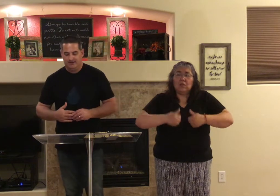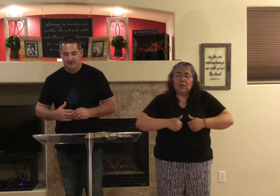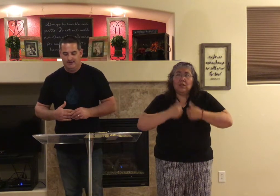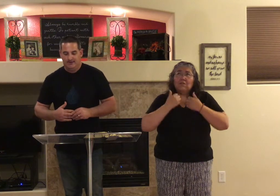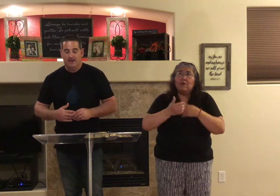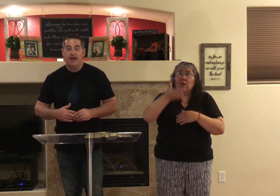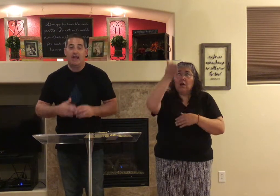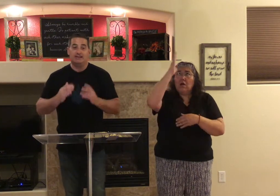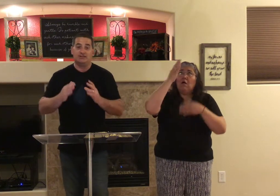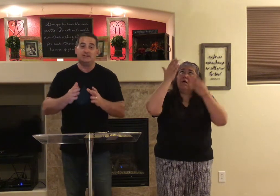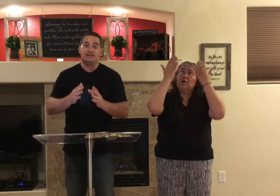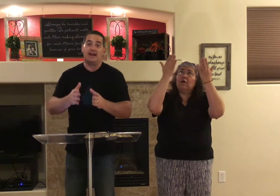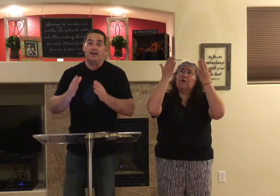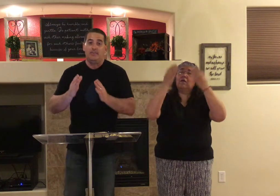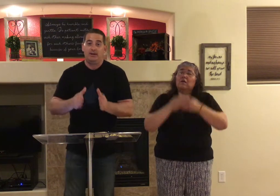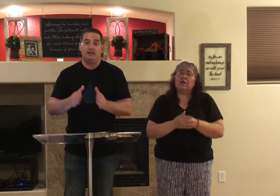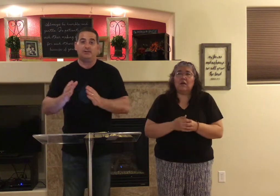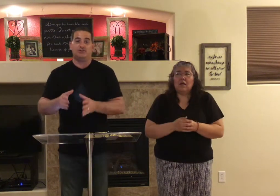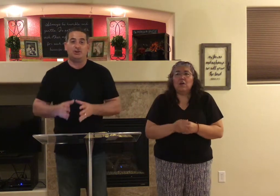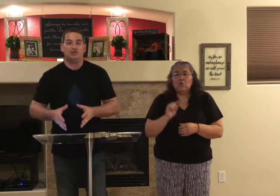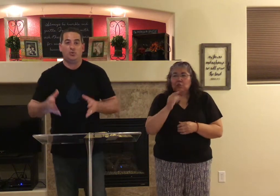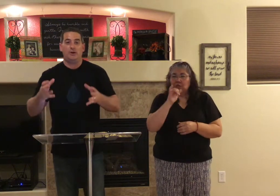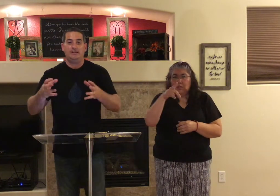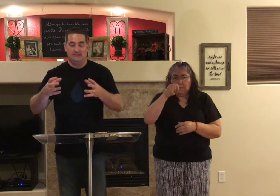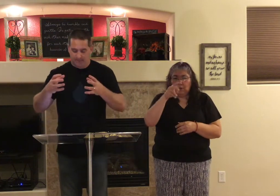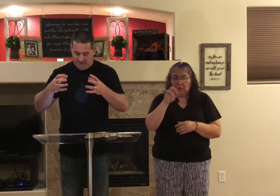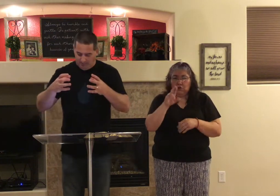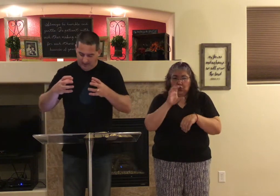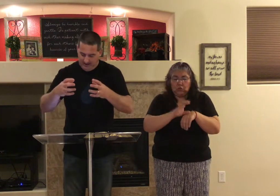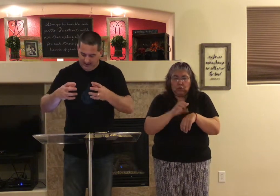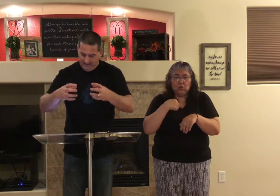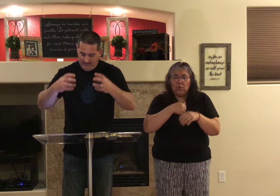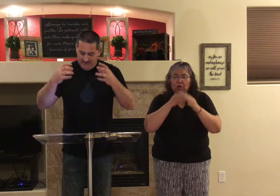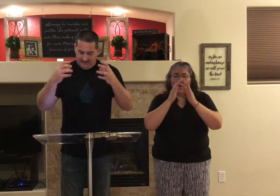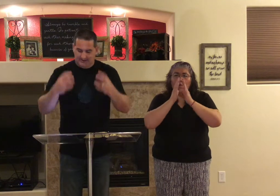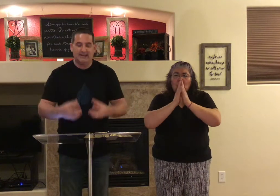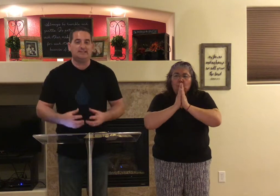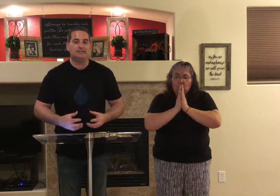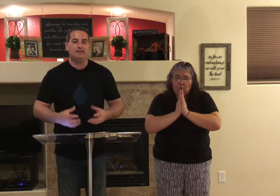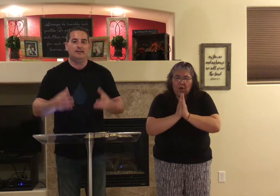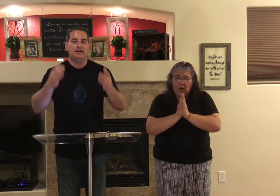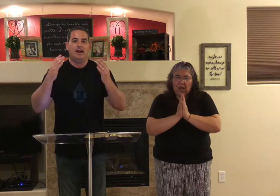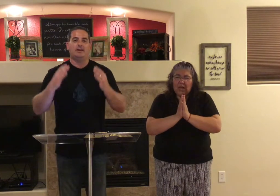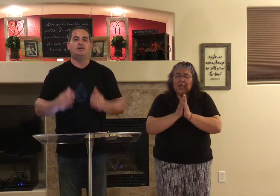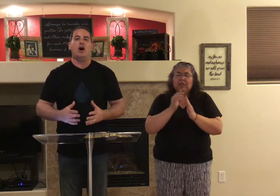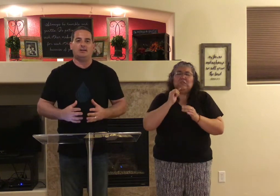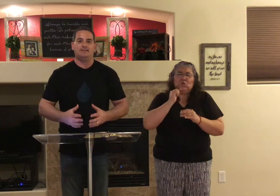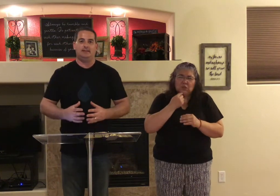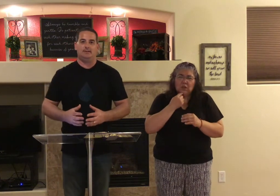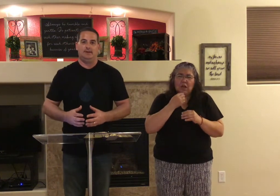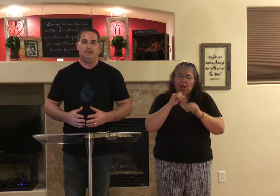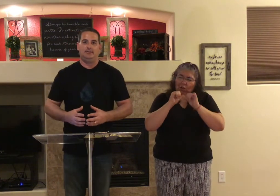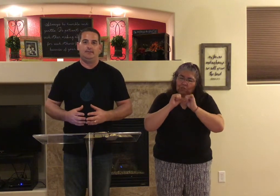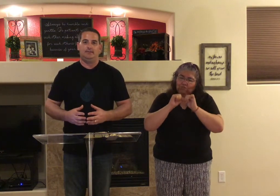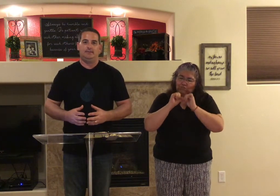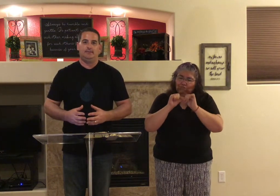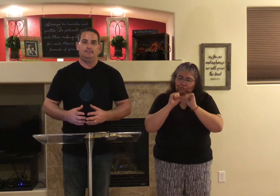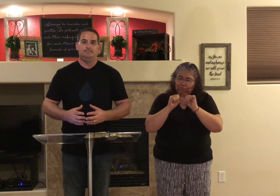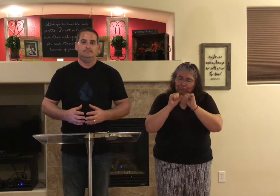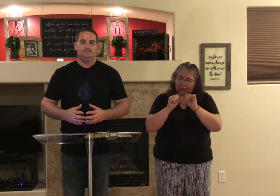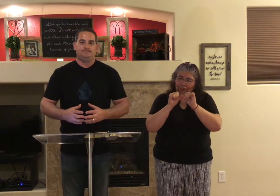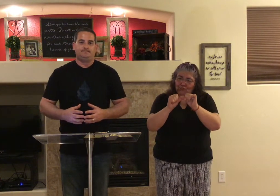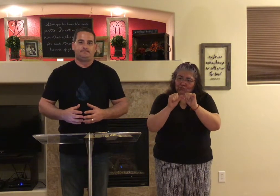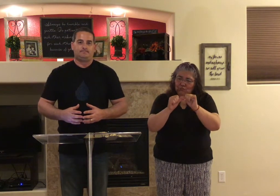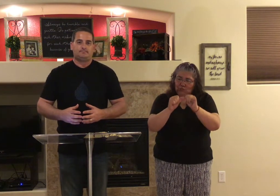God. And just like Peter's church, we need to be praying intensely and constantly.